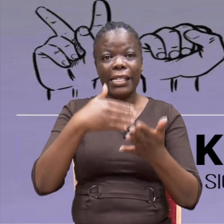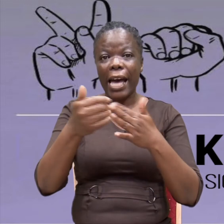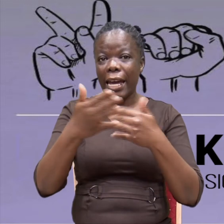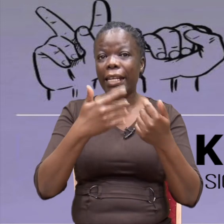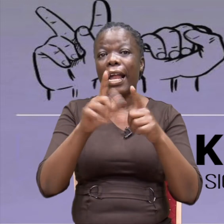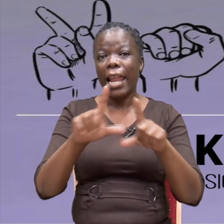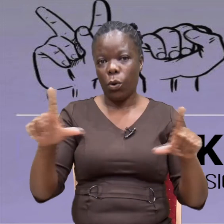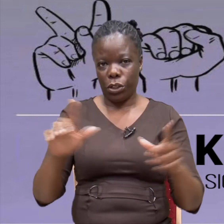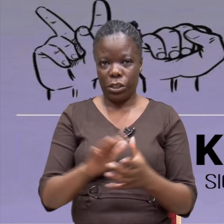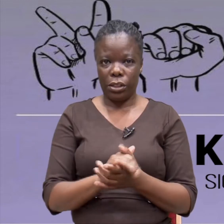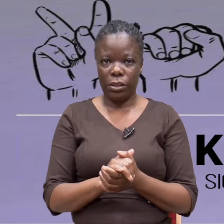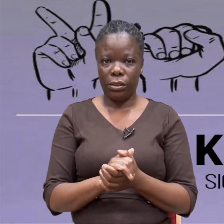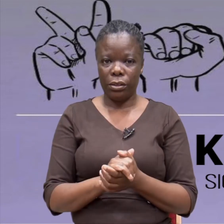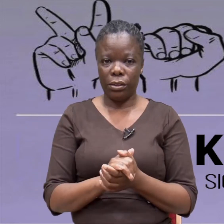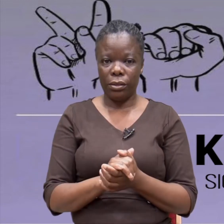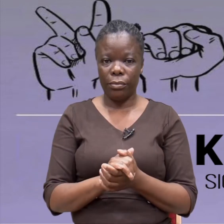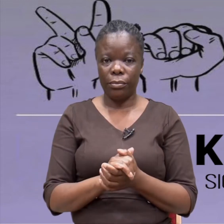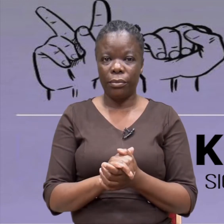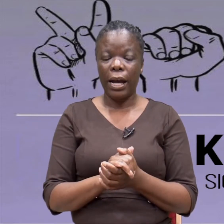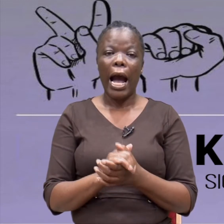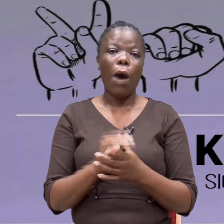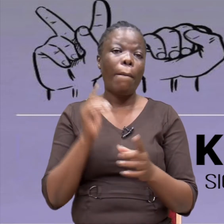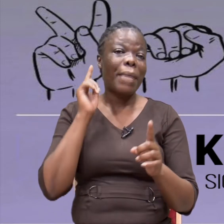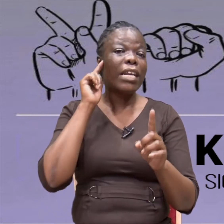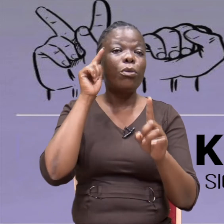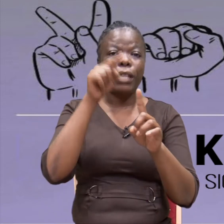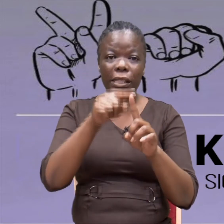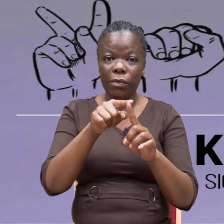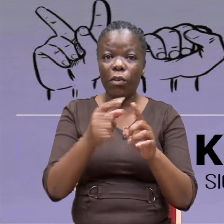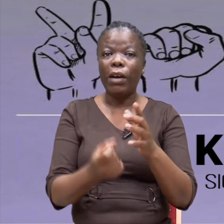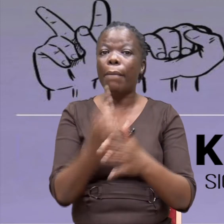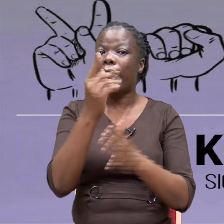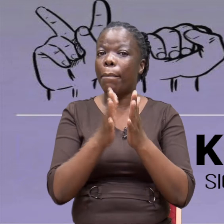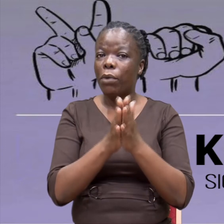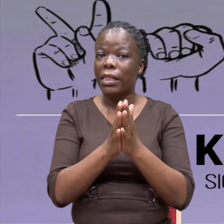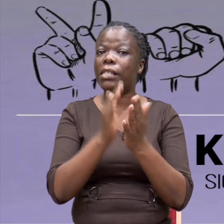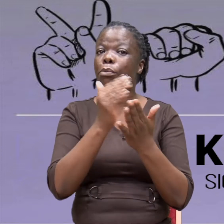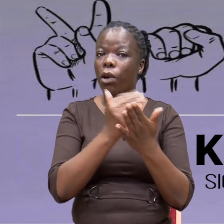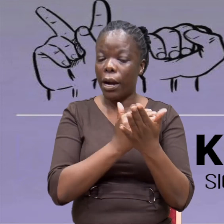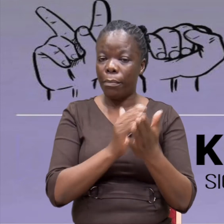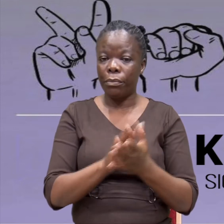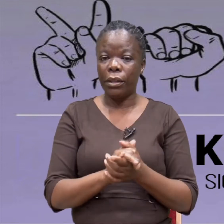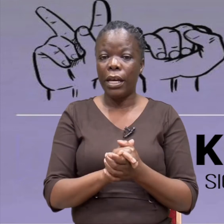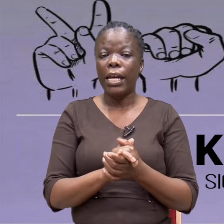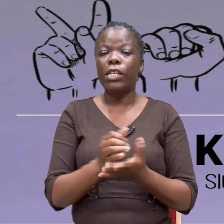sign language. Our main objective of coming up with this program is to